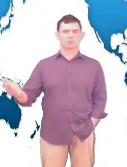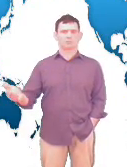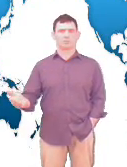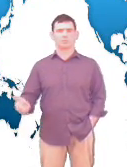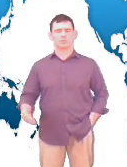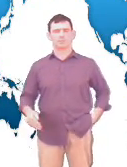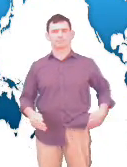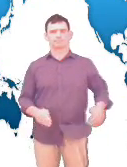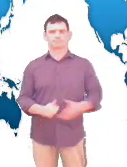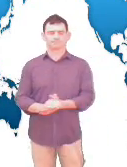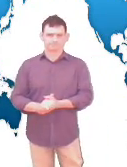in the future,